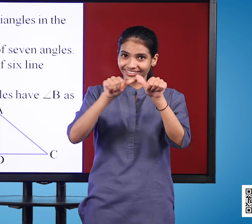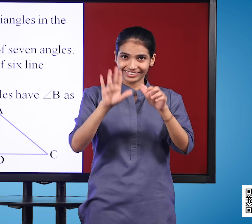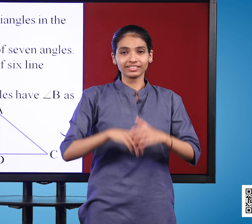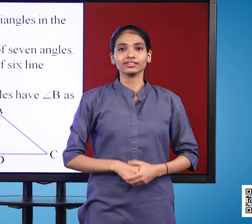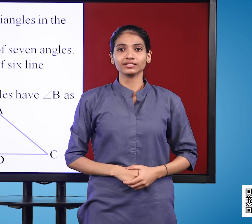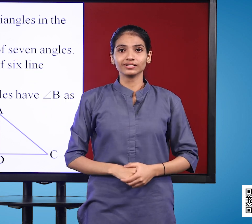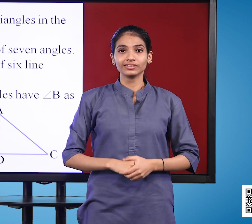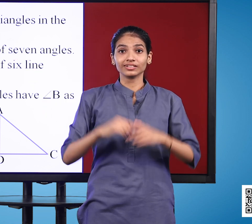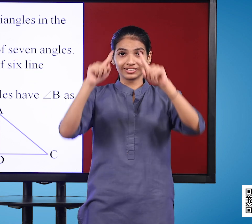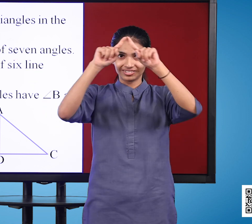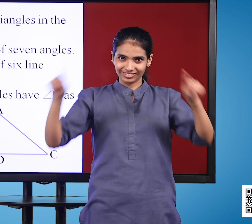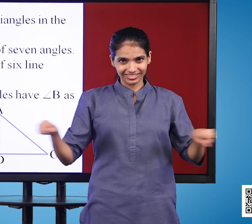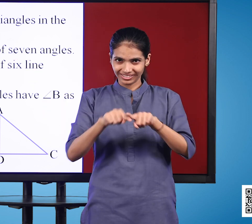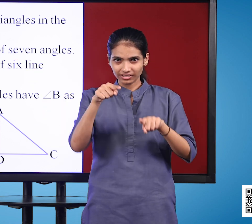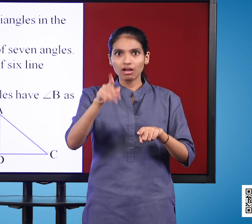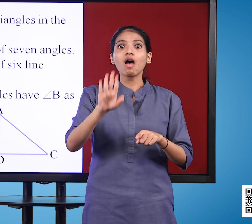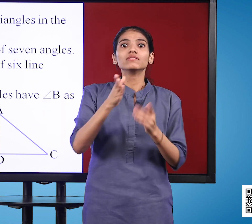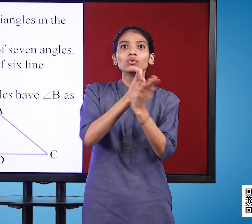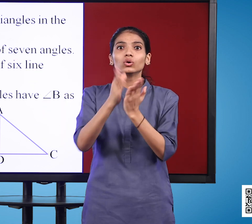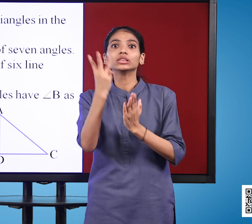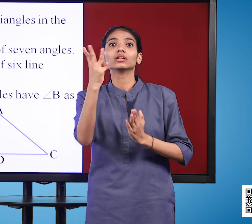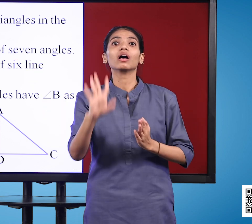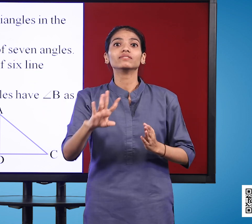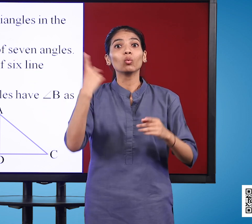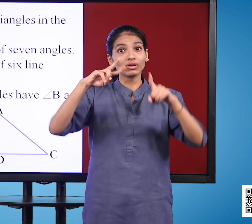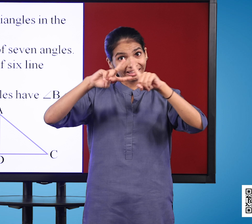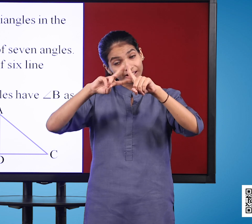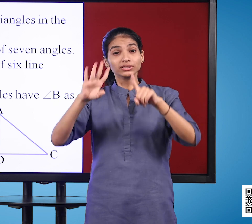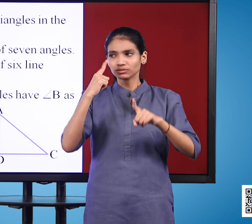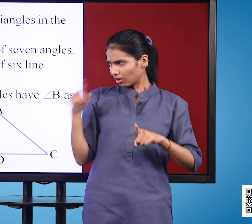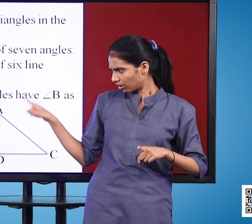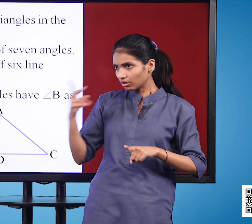A. Identify three triangles in the figure.